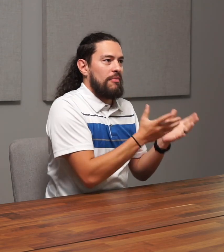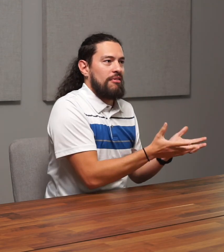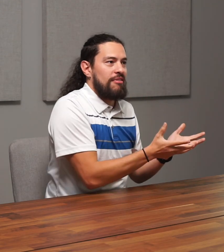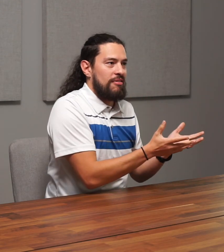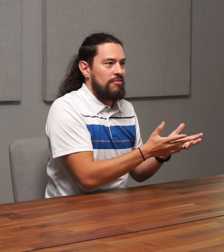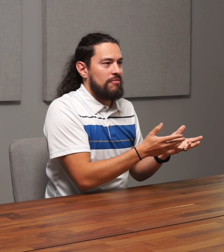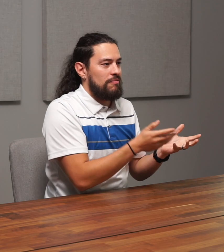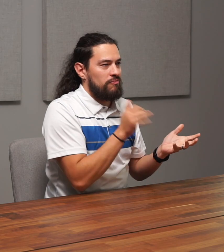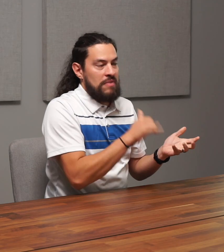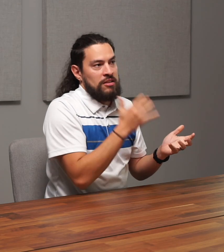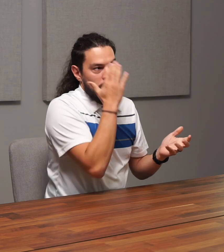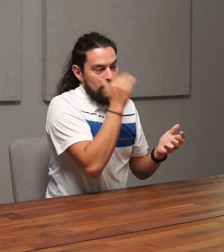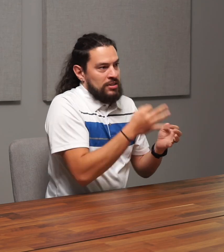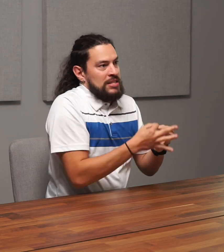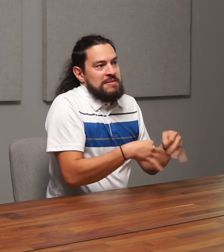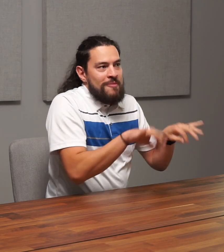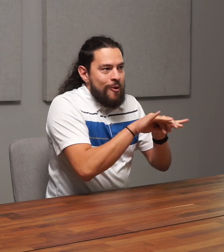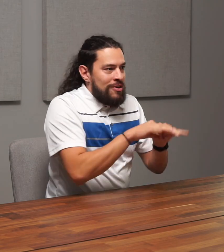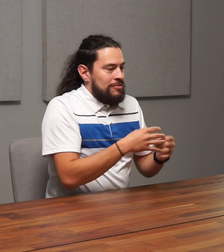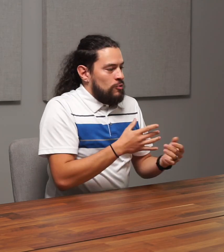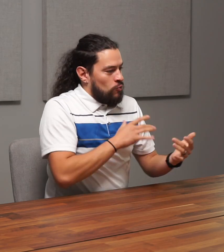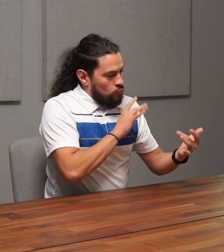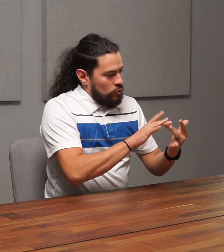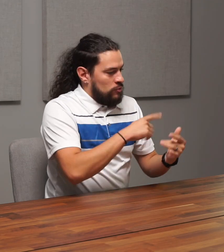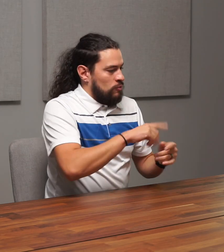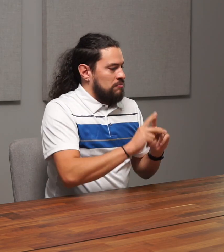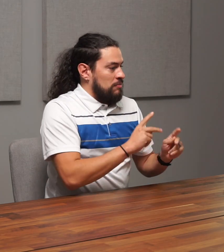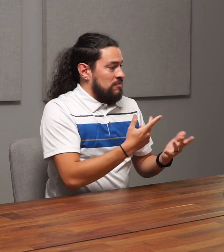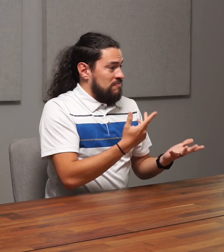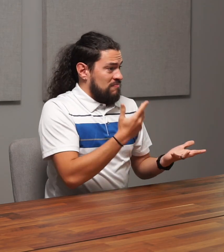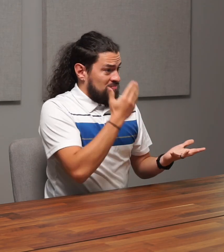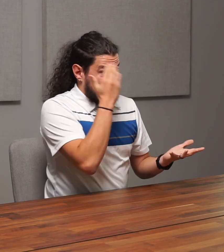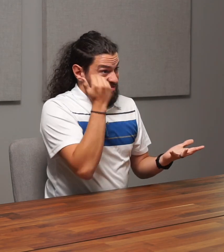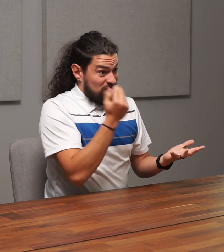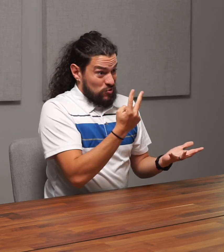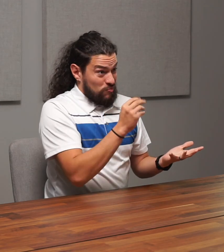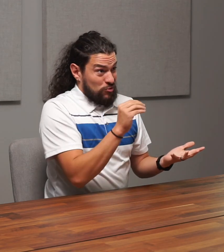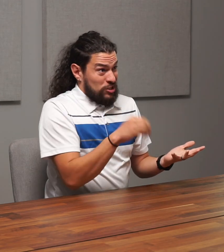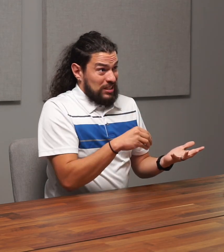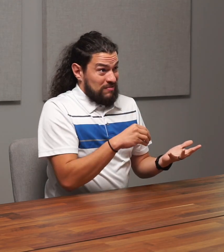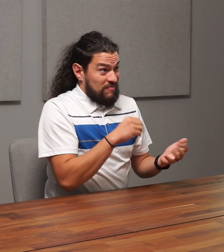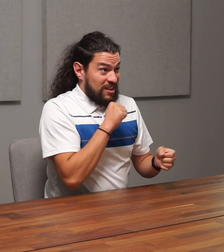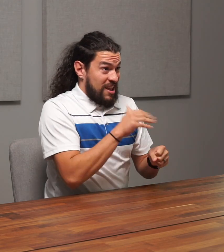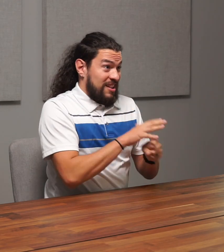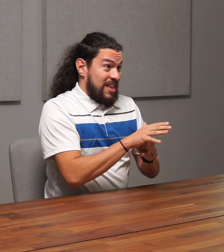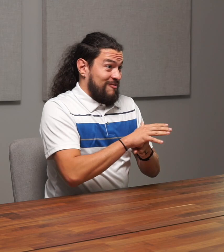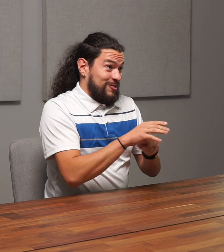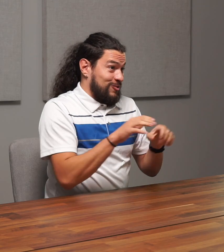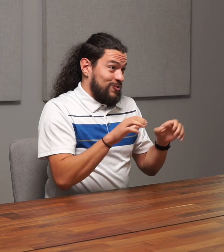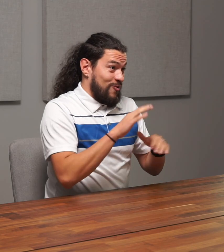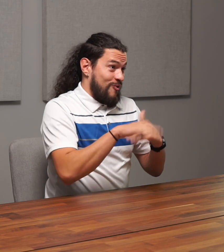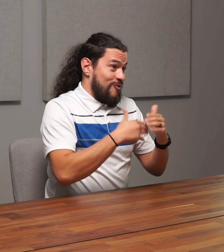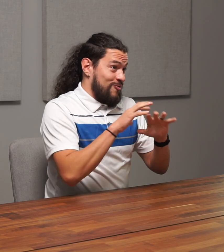to reach their people so that's why it is so important to reach deaf people all over the world